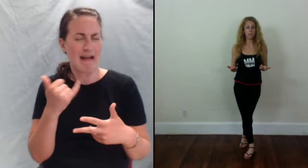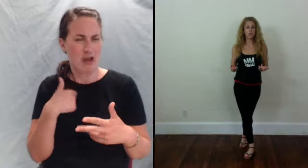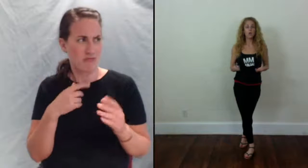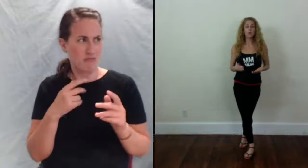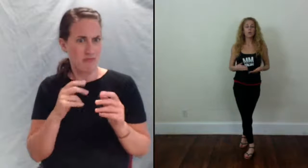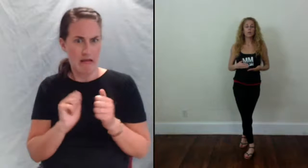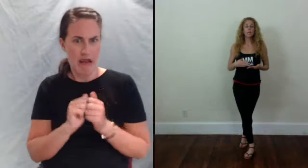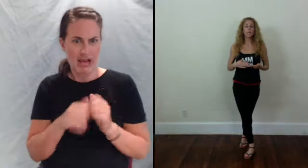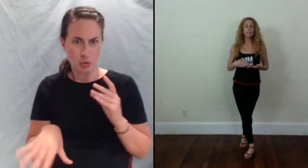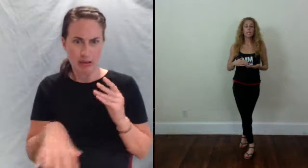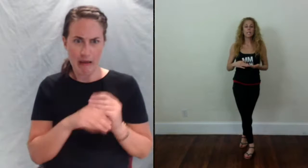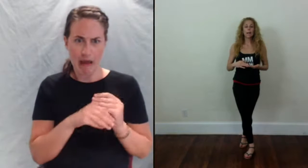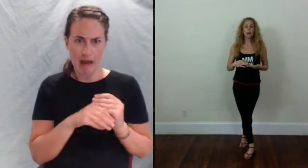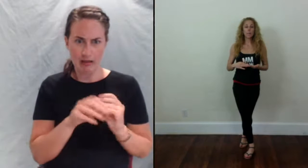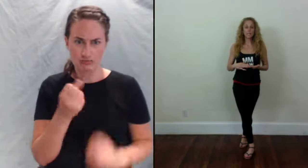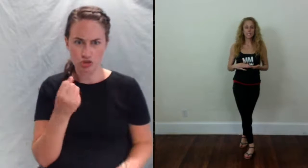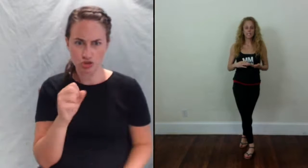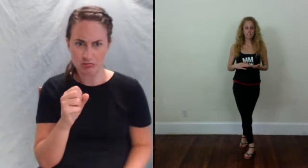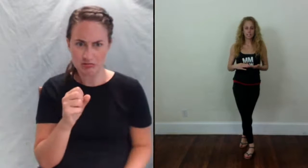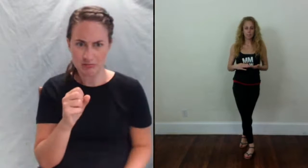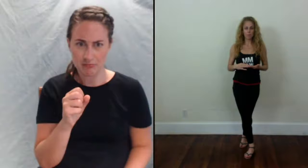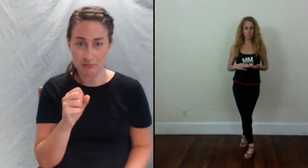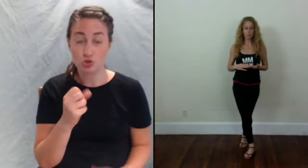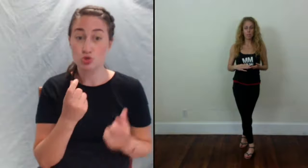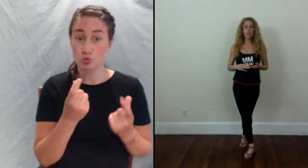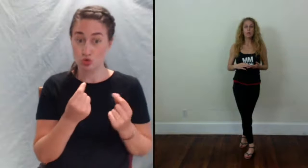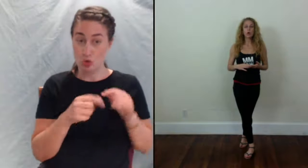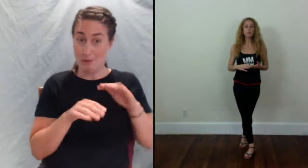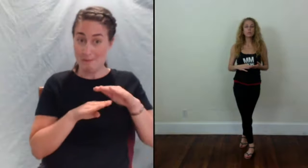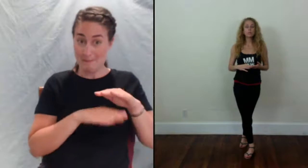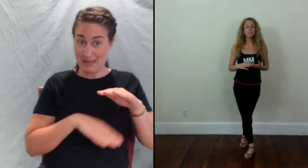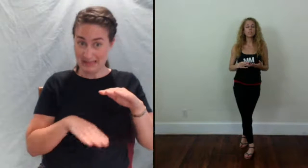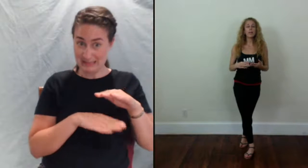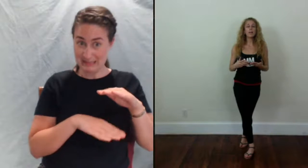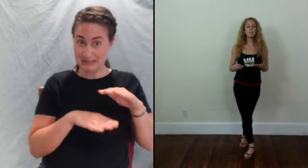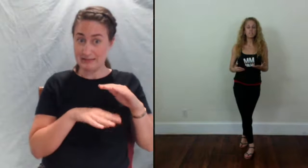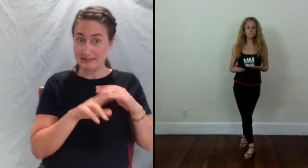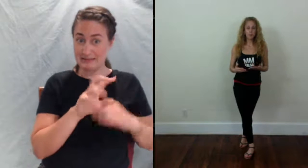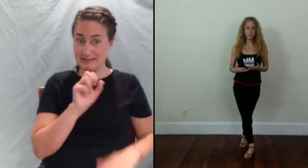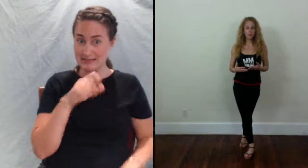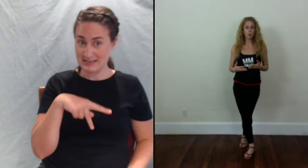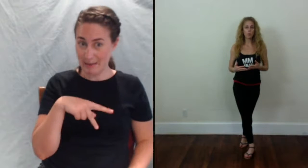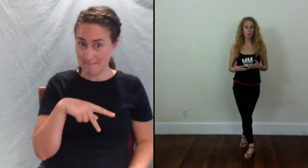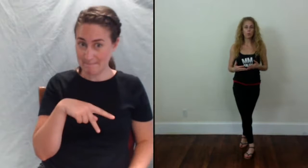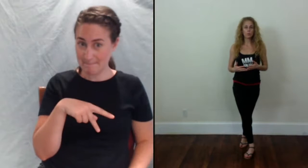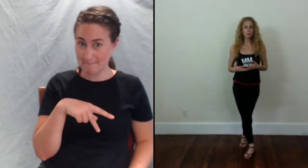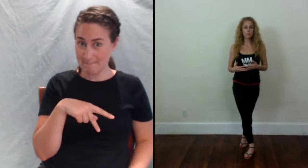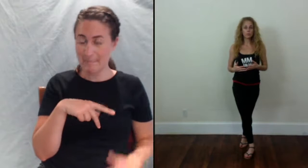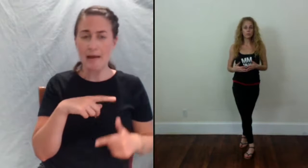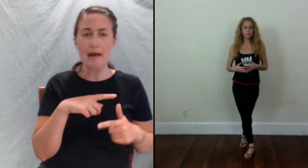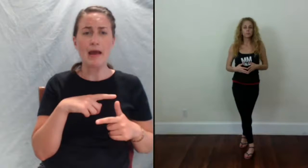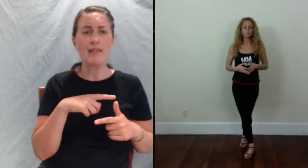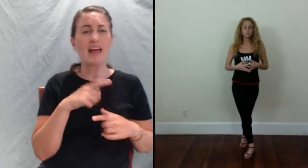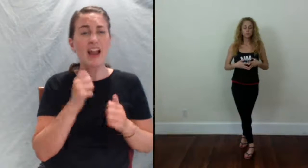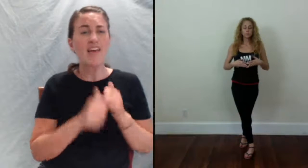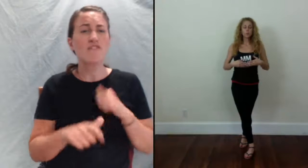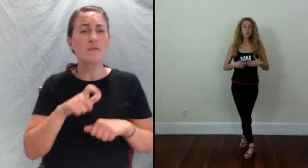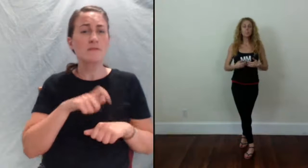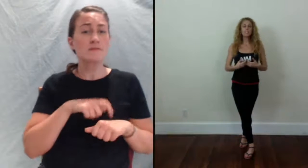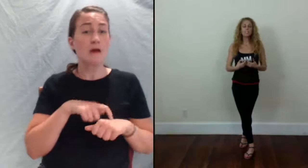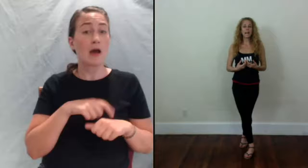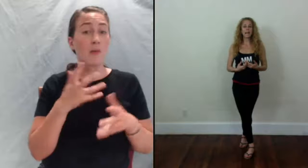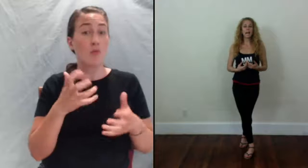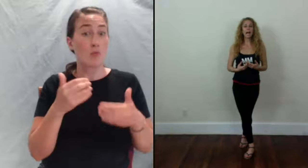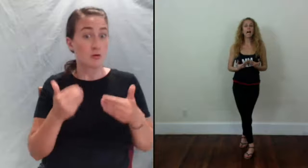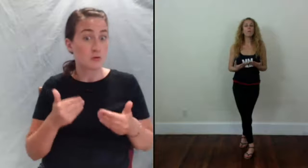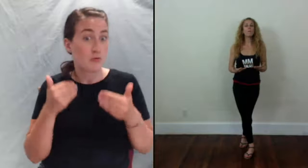salsa. We're gonna put it in our basic step. And what we'll do is every time that we're going to do it, we